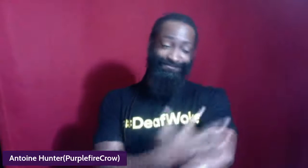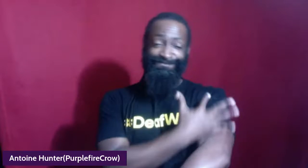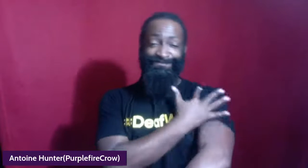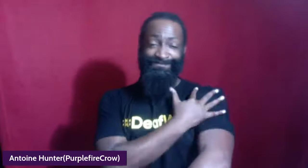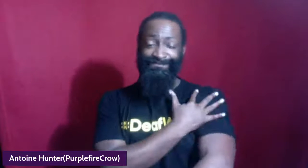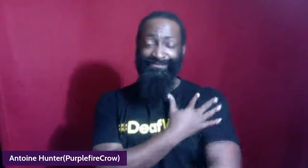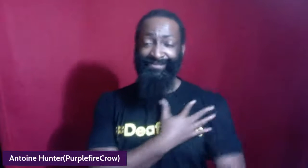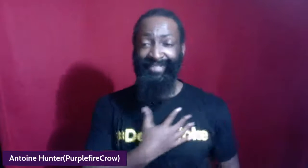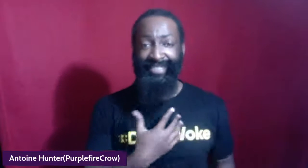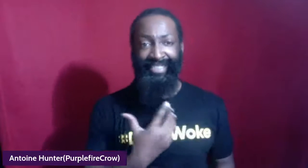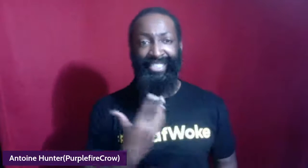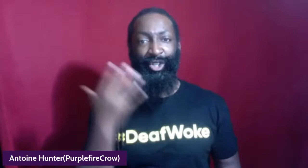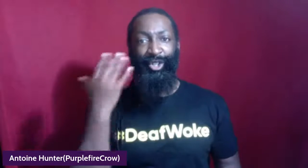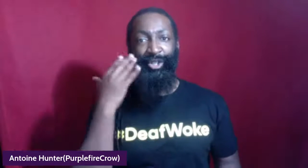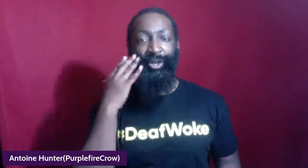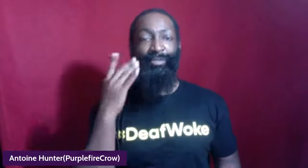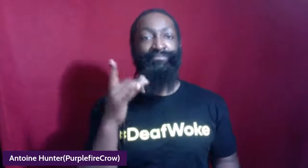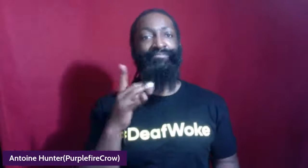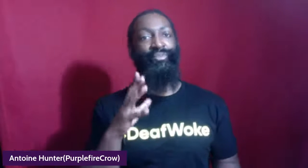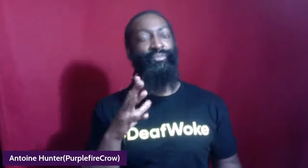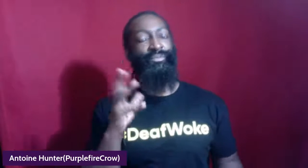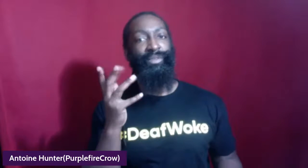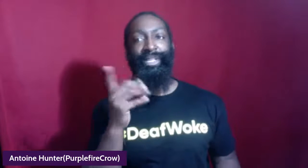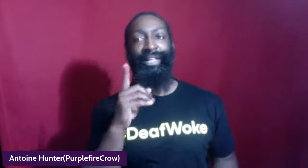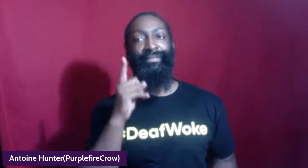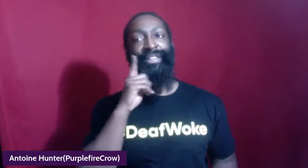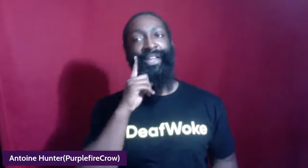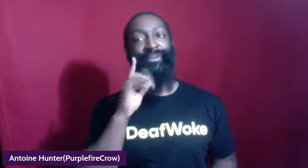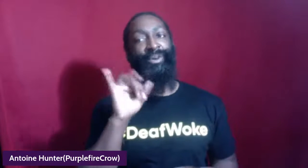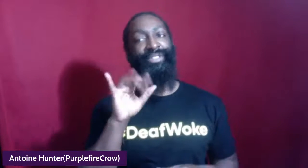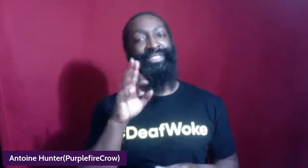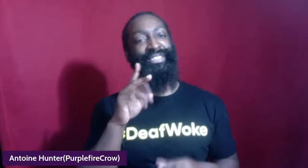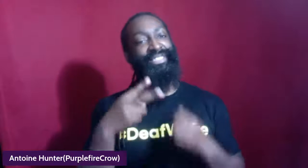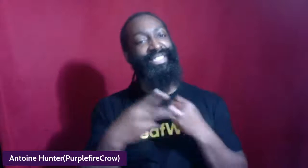That was quite inspiring. I got goosebumps just watching it.